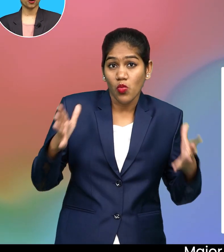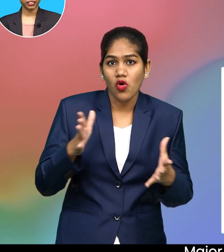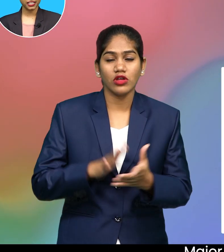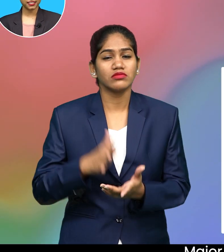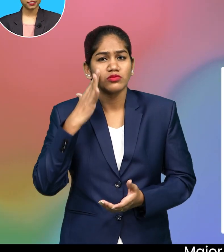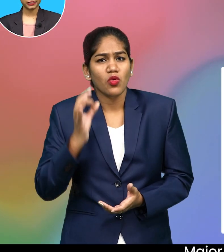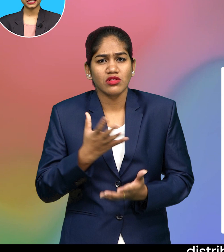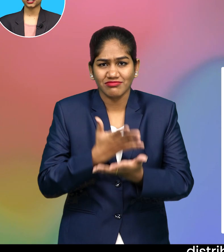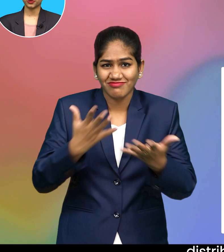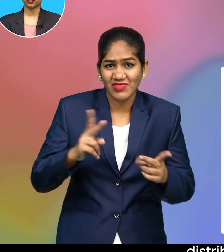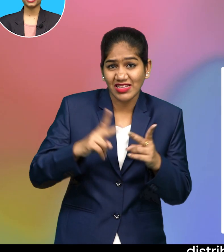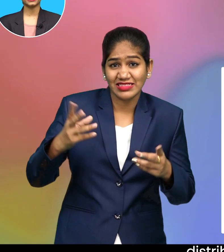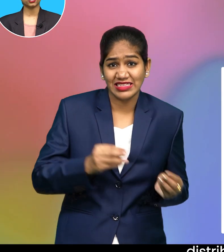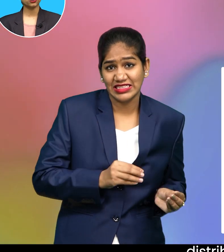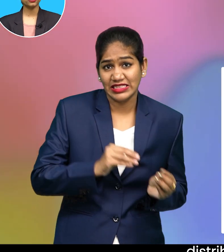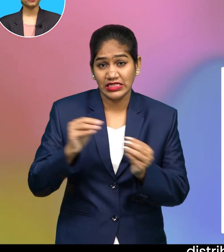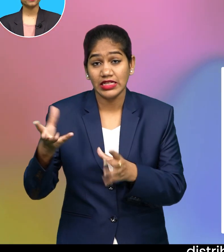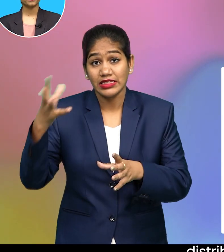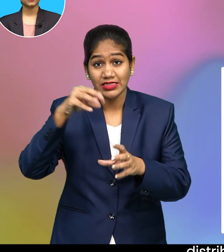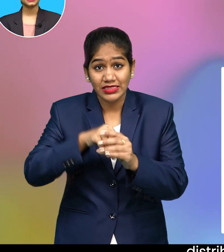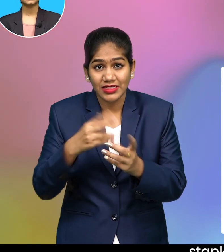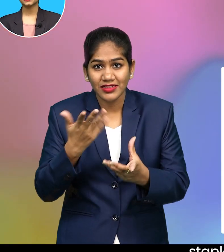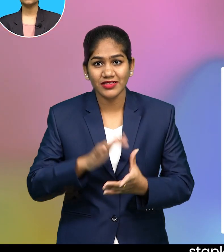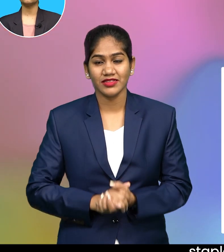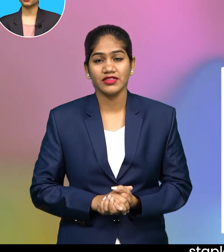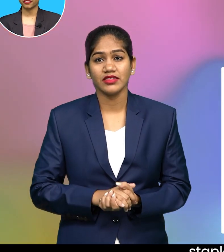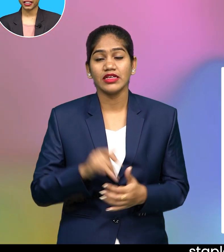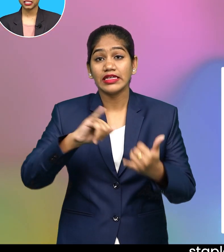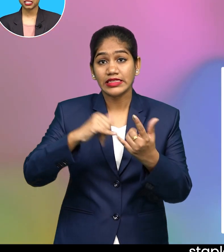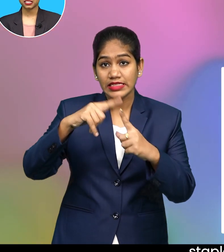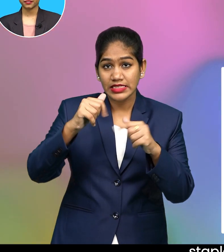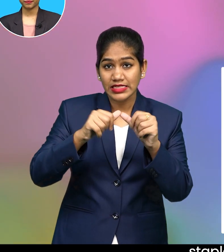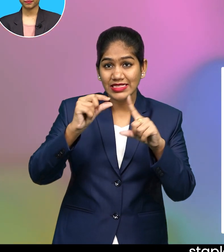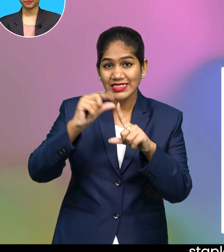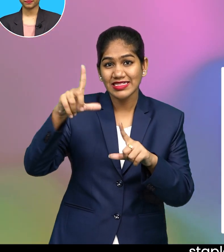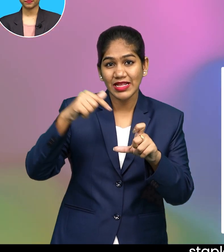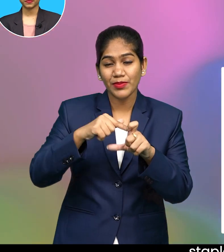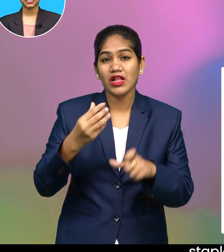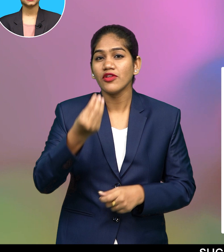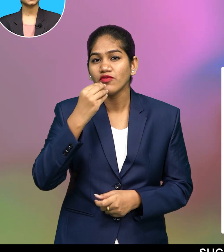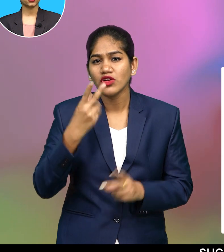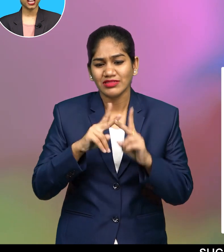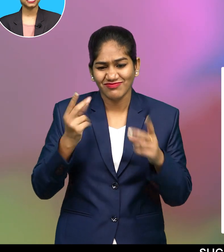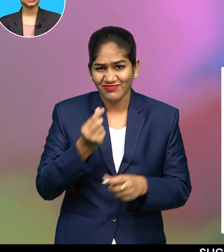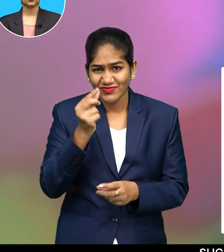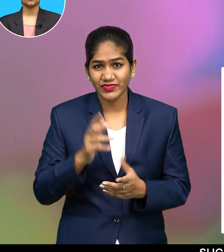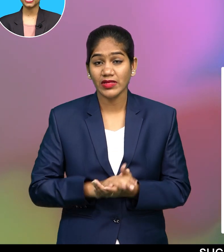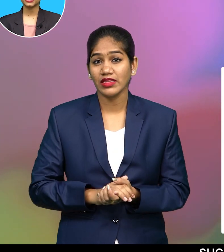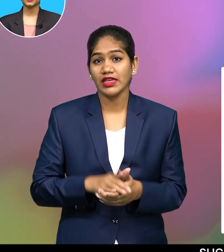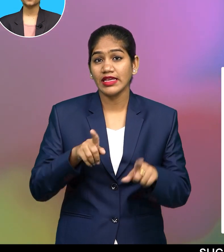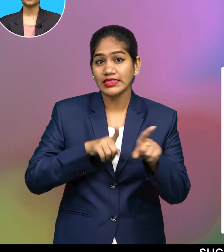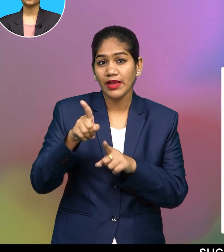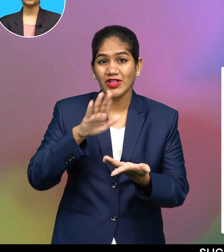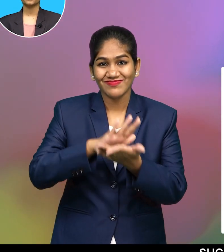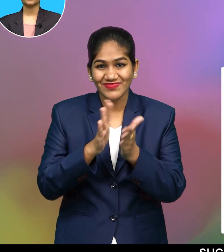Major commodities distributed include staple food grains such as